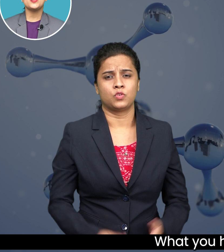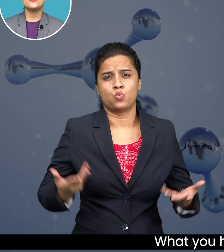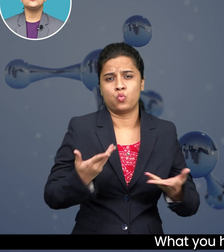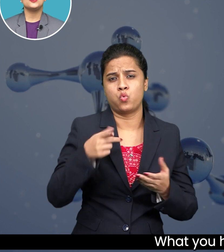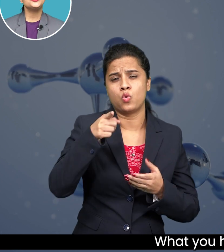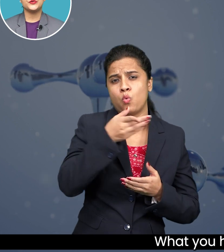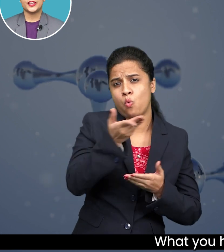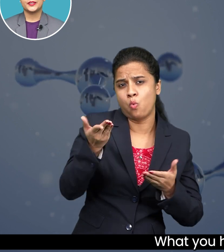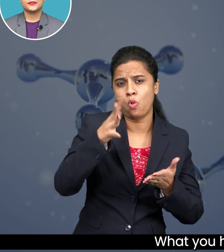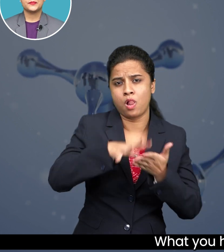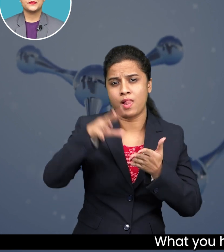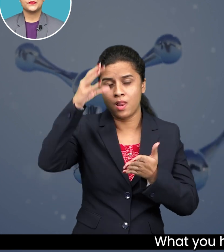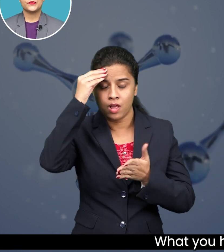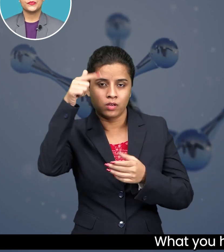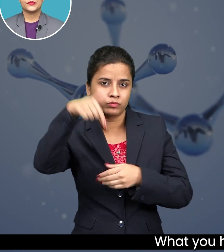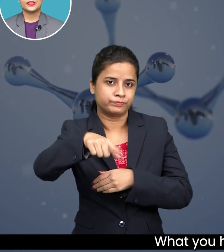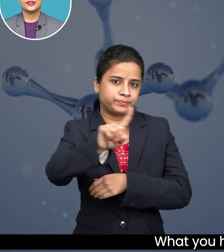What you have learned today?